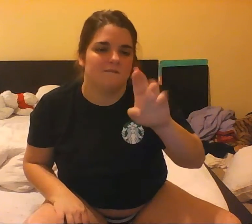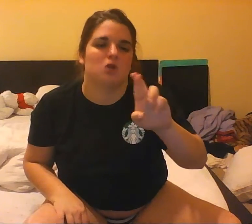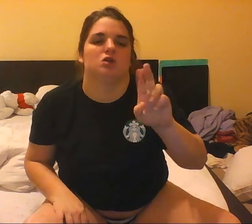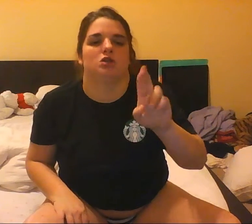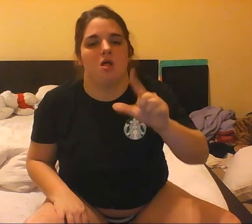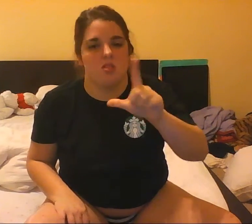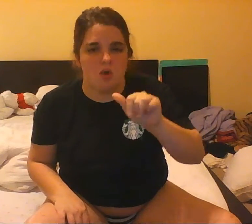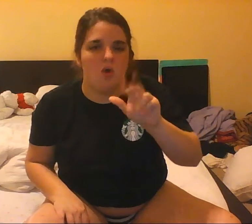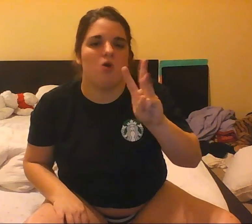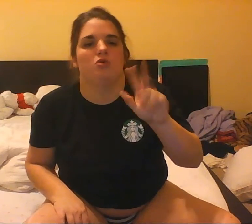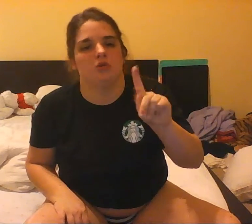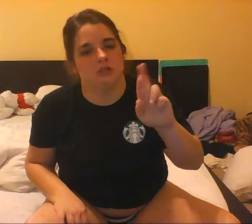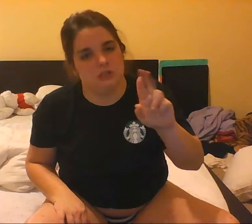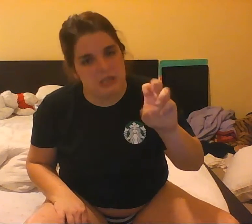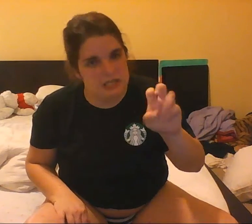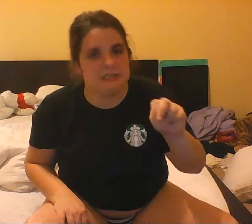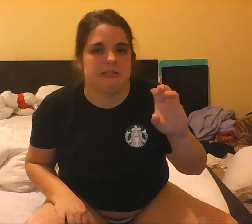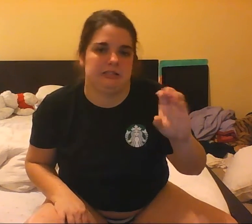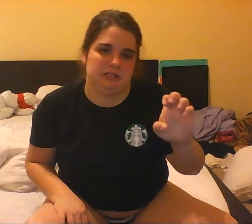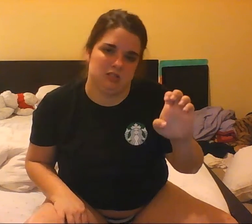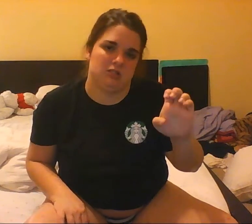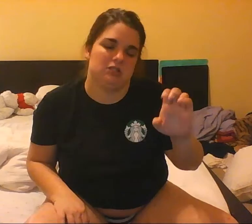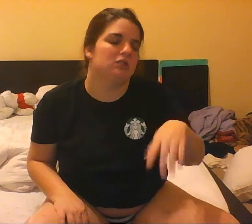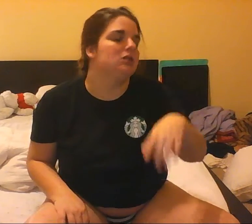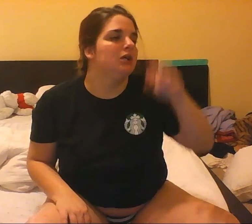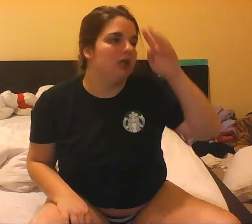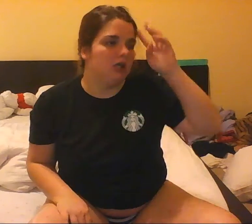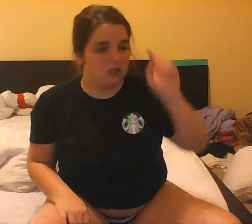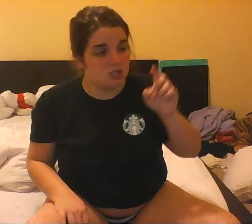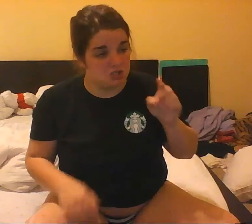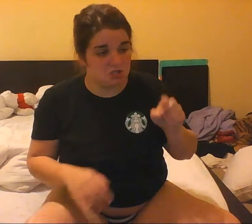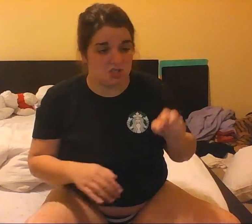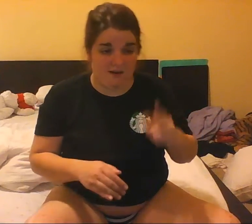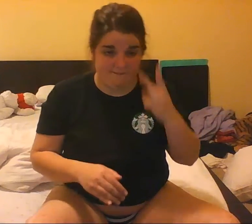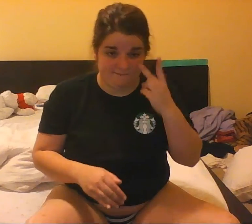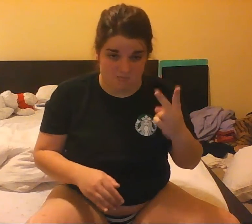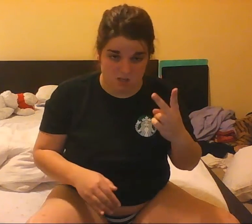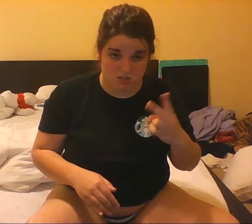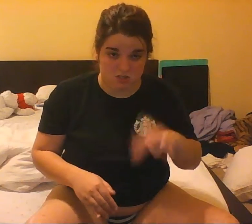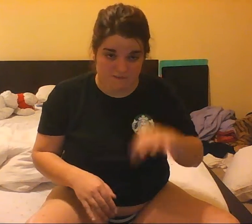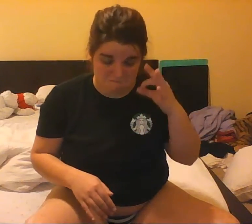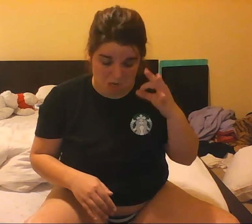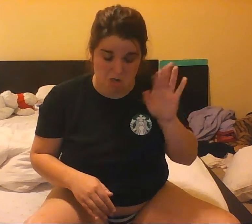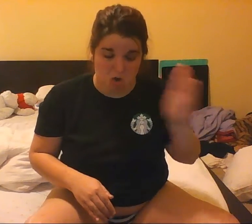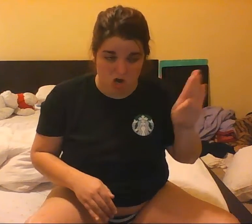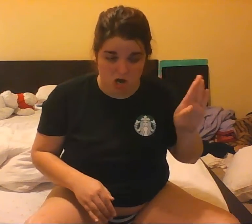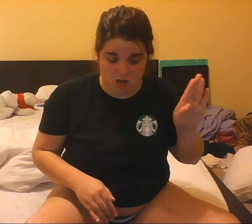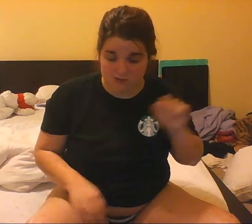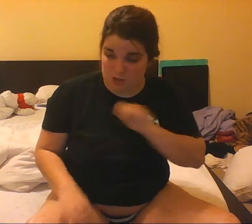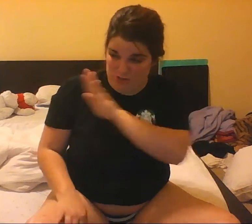her files, and he decides, I really think I like this girl, and, you know, I bet she'd like me too. I think we'd fit. And he